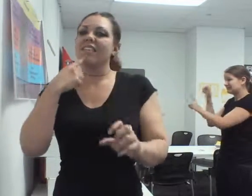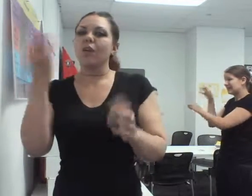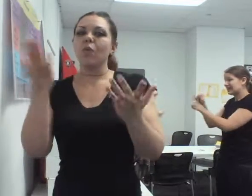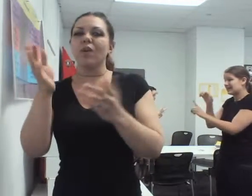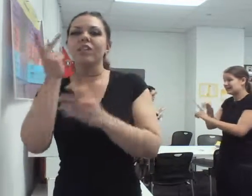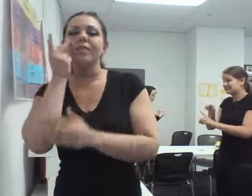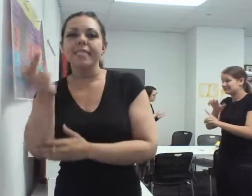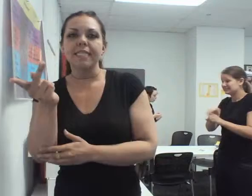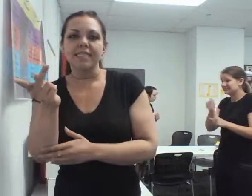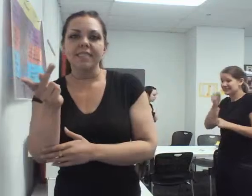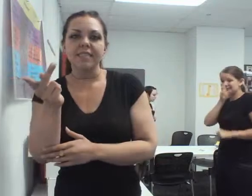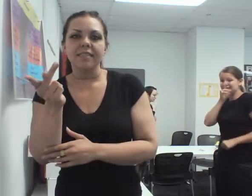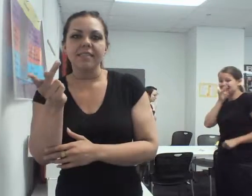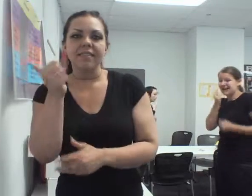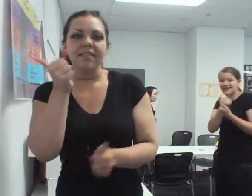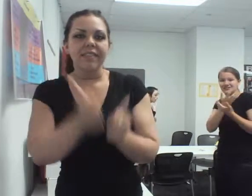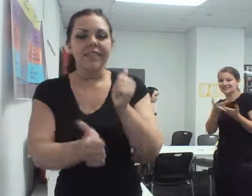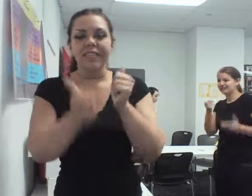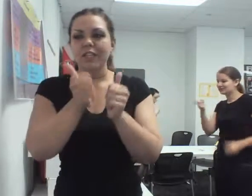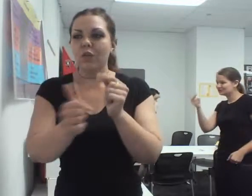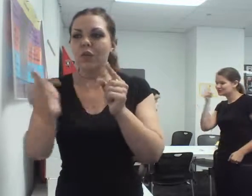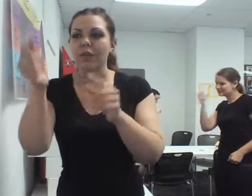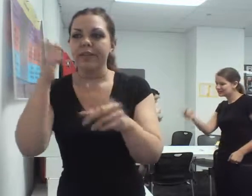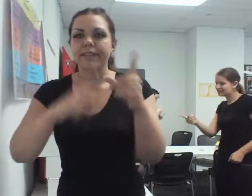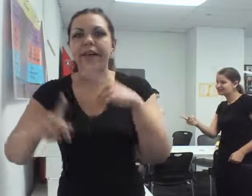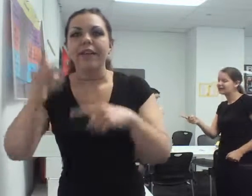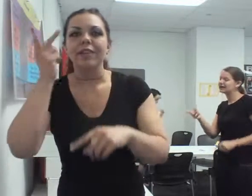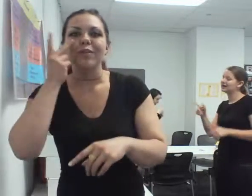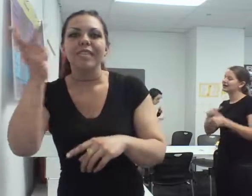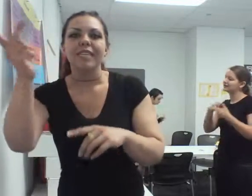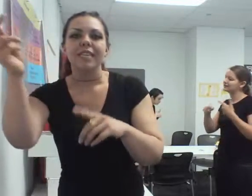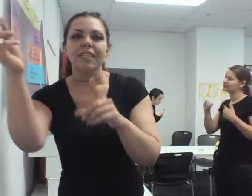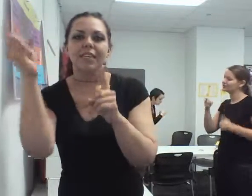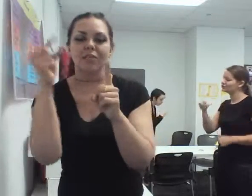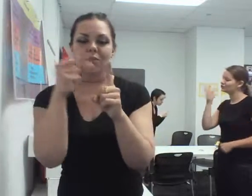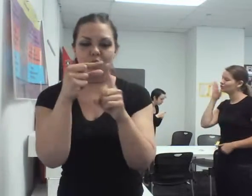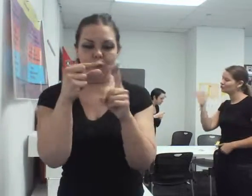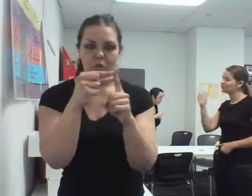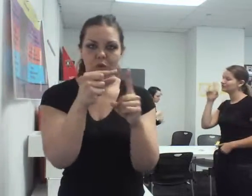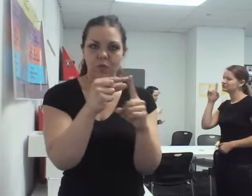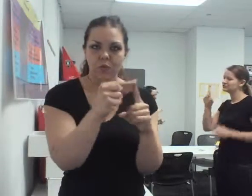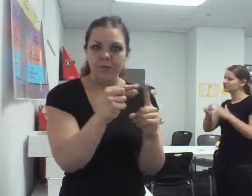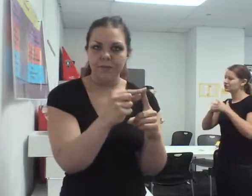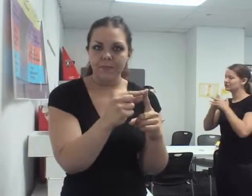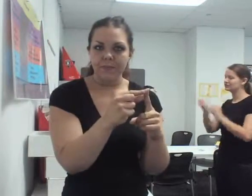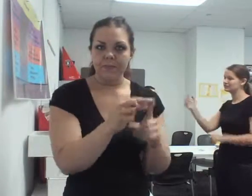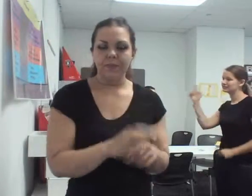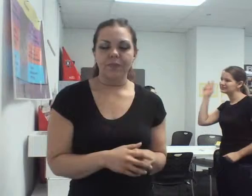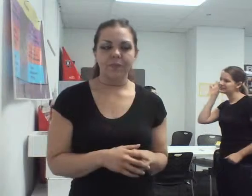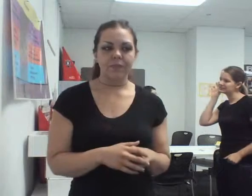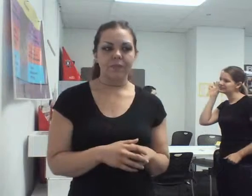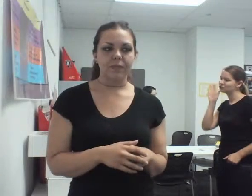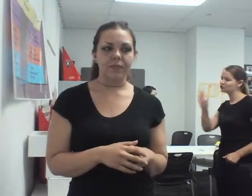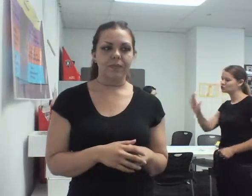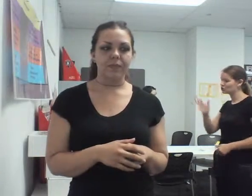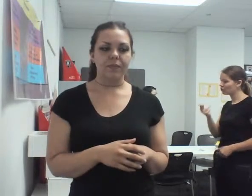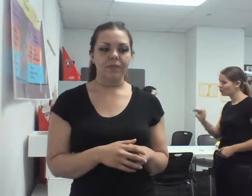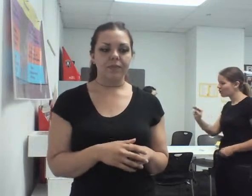get everything out there. And then you'll start listening to yourself and your own interpretations, and you'll start going, oh, that doesn't sound very